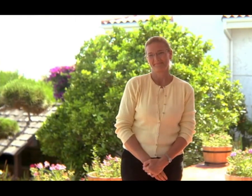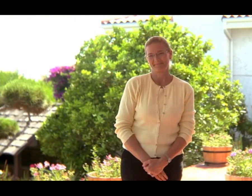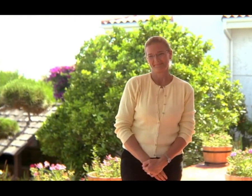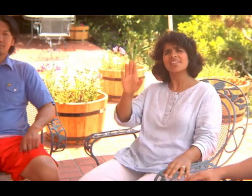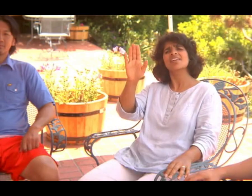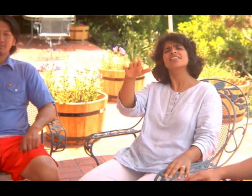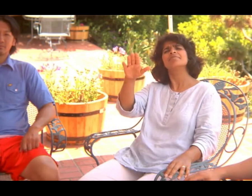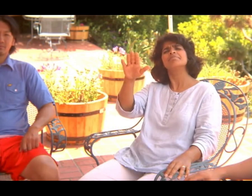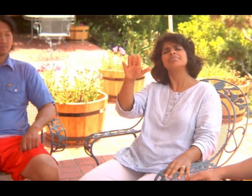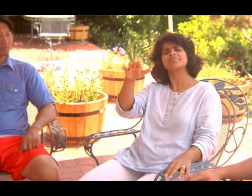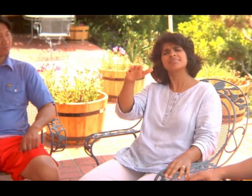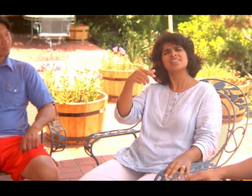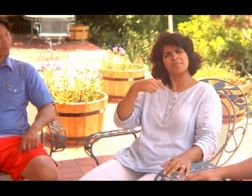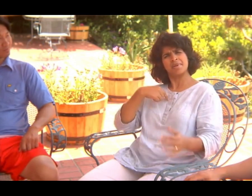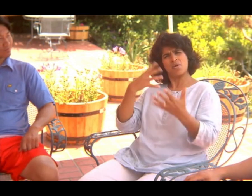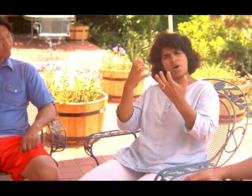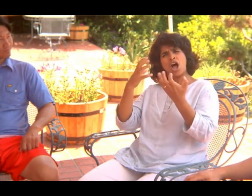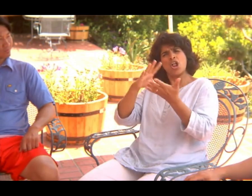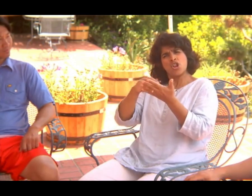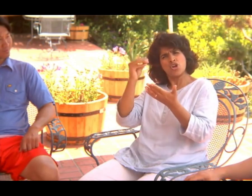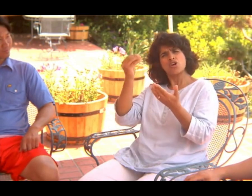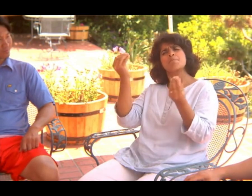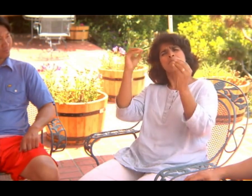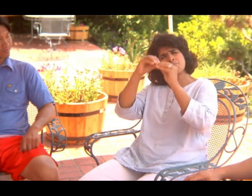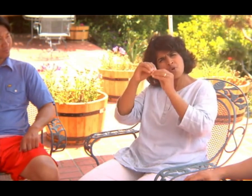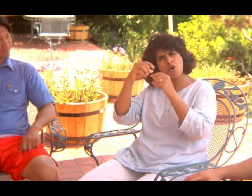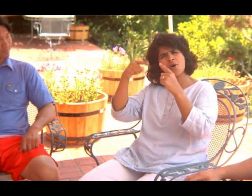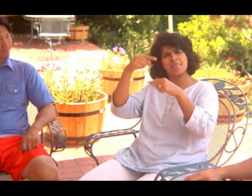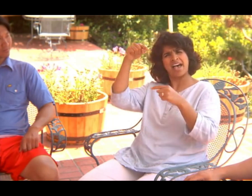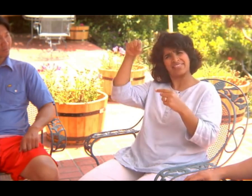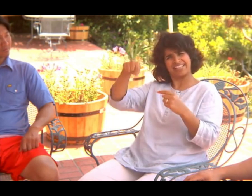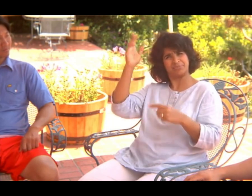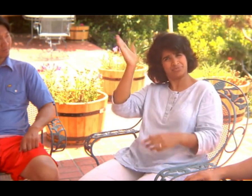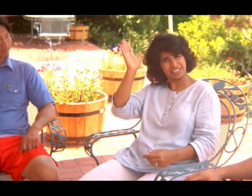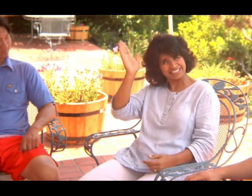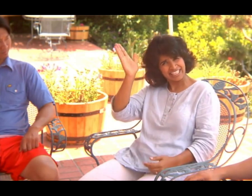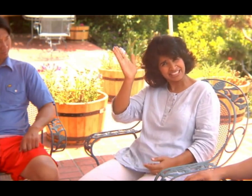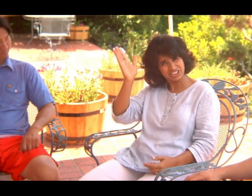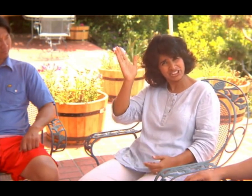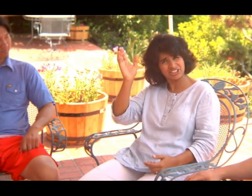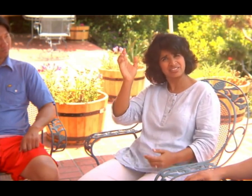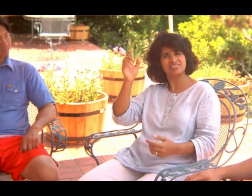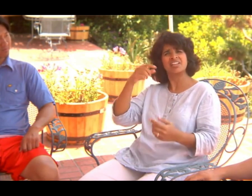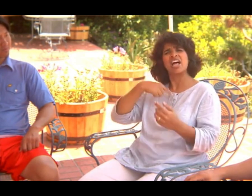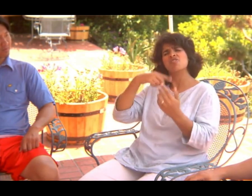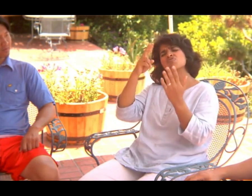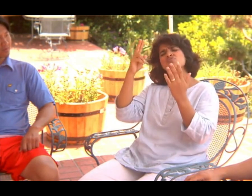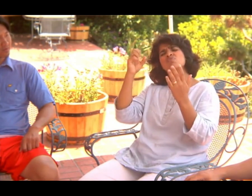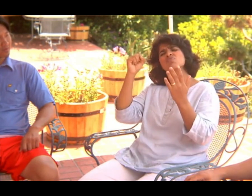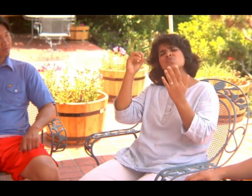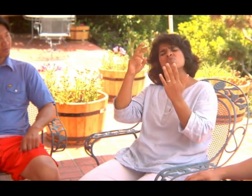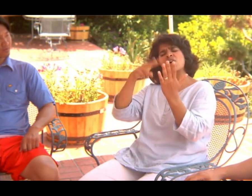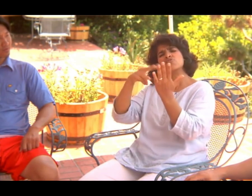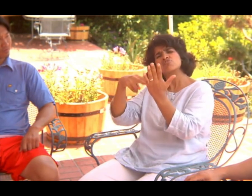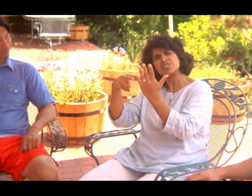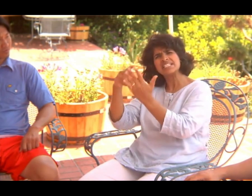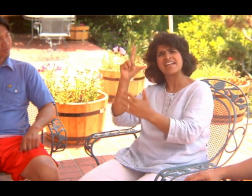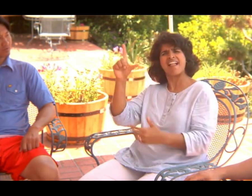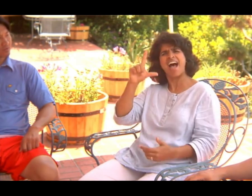yourselves. I wanted to learn as much as I could about this topic, so I did a little reading about skin cancer at the library